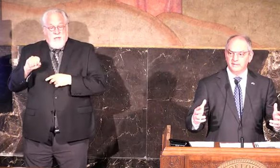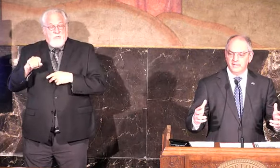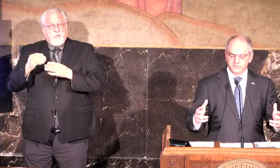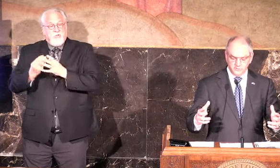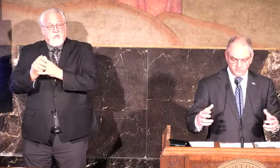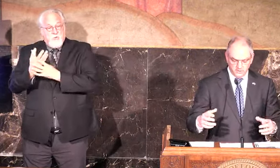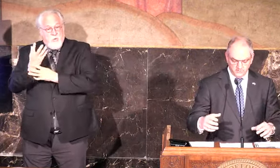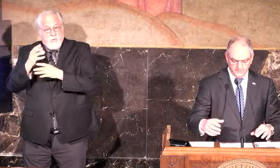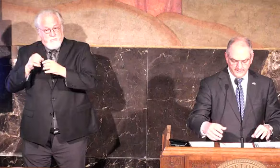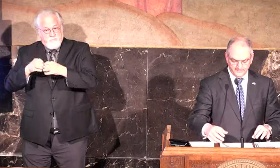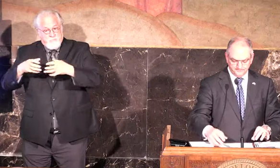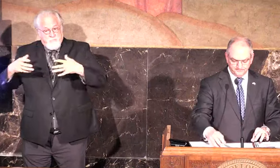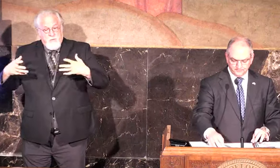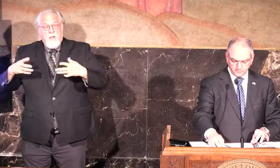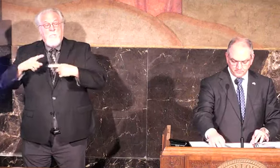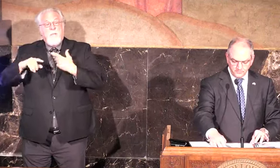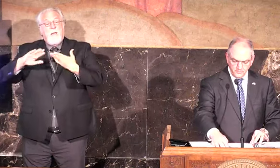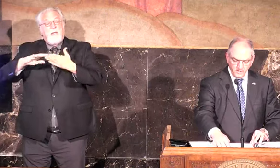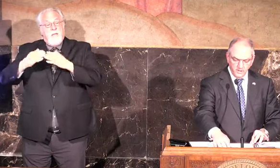spread. That's what's causing this.